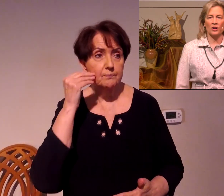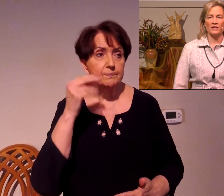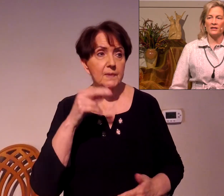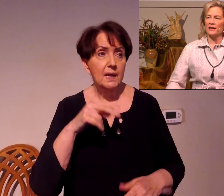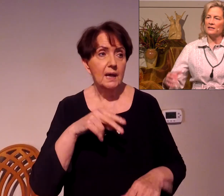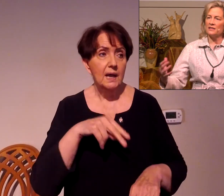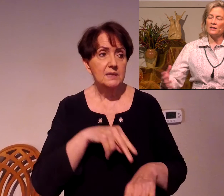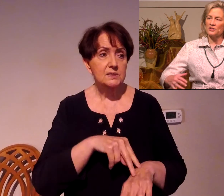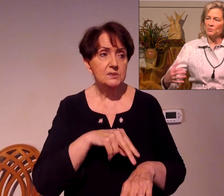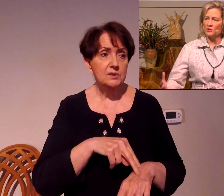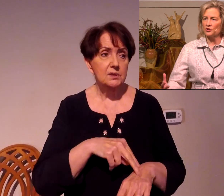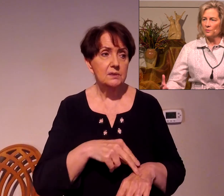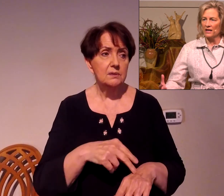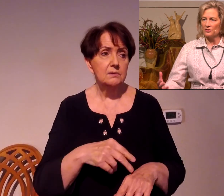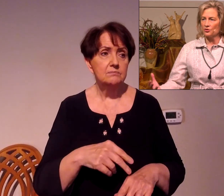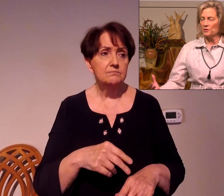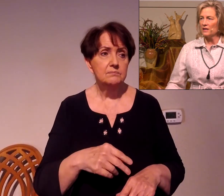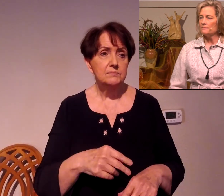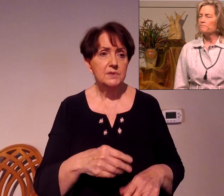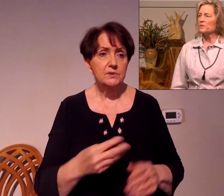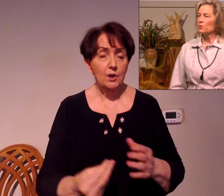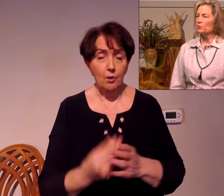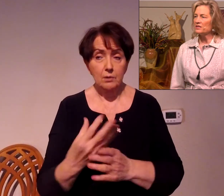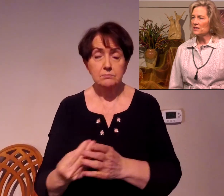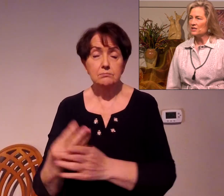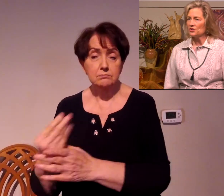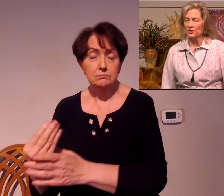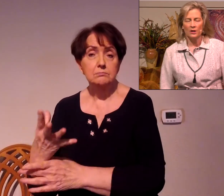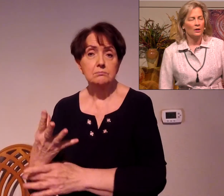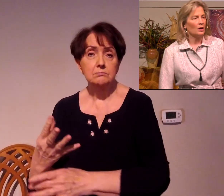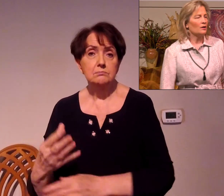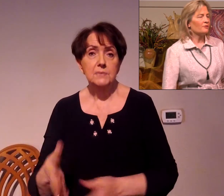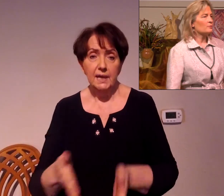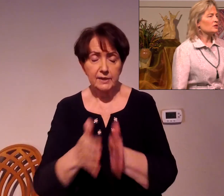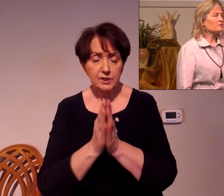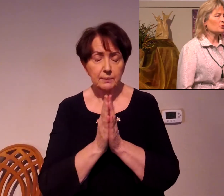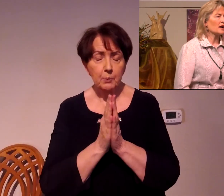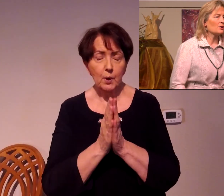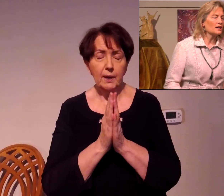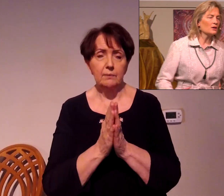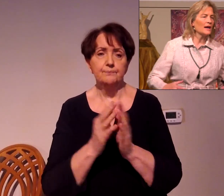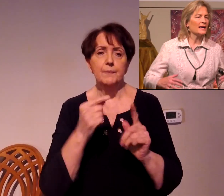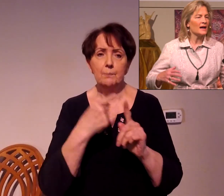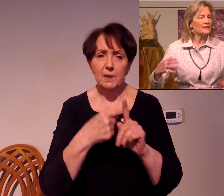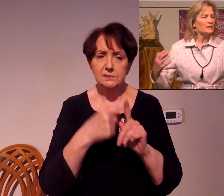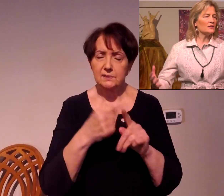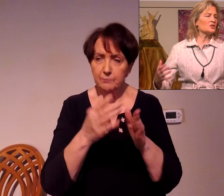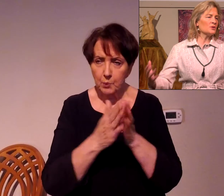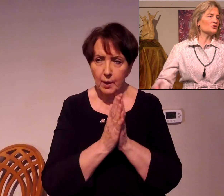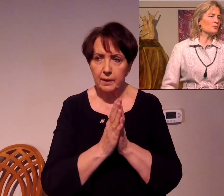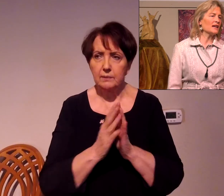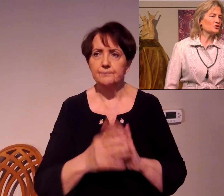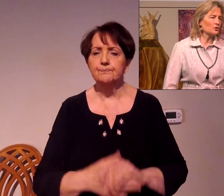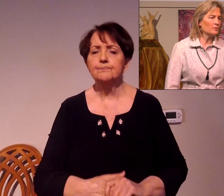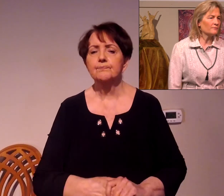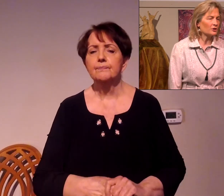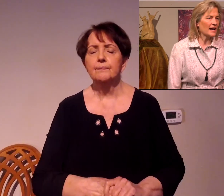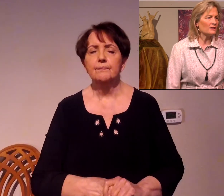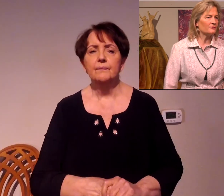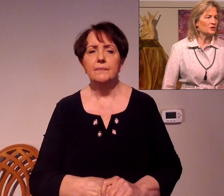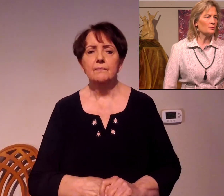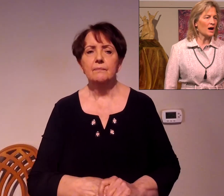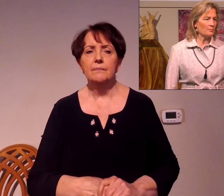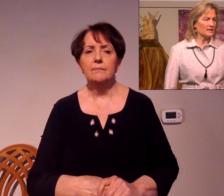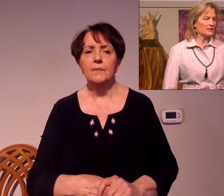in my garden, and I did a spiritual mind treatment, what we teach, affirmative prayer here, and I did a spiritual mind treatment